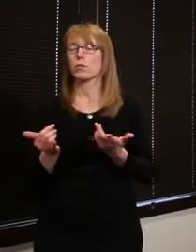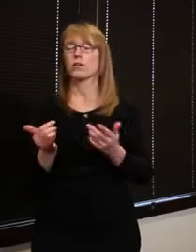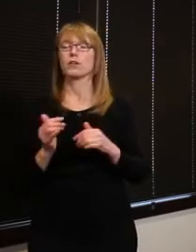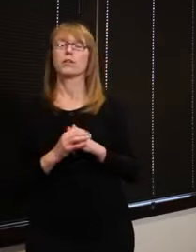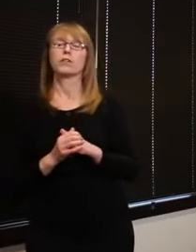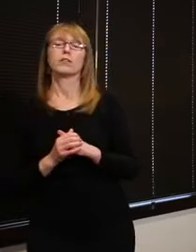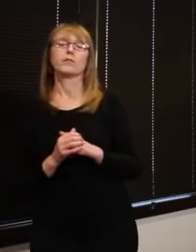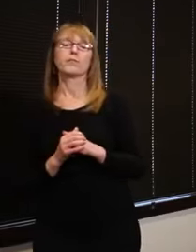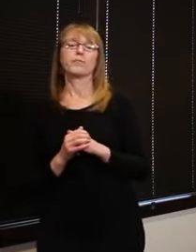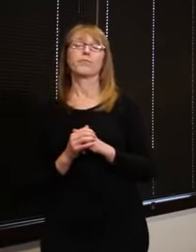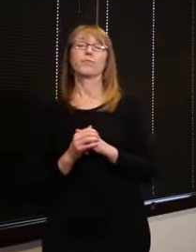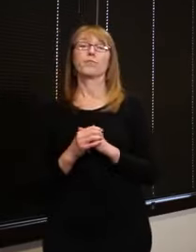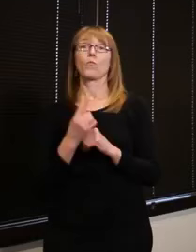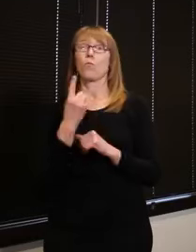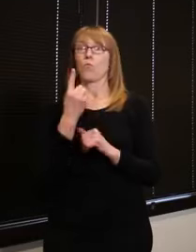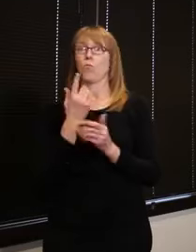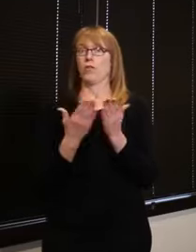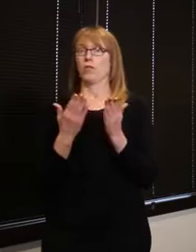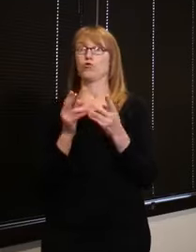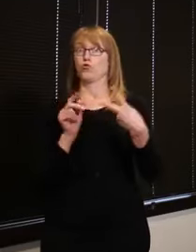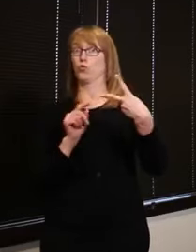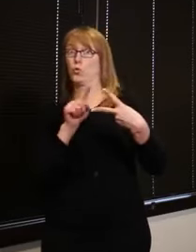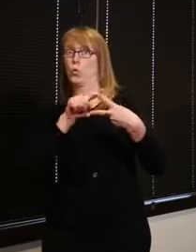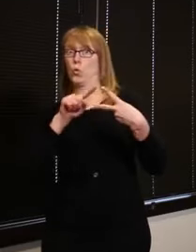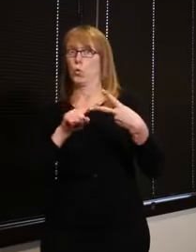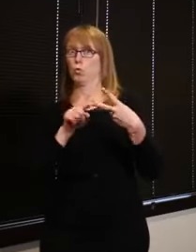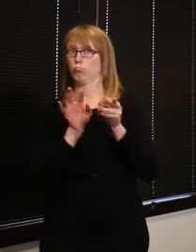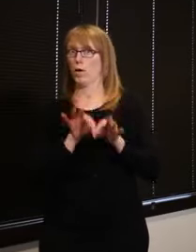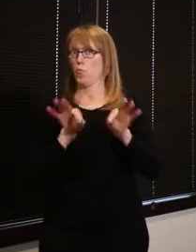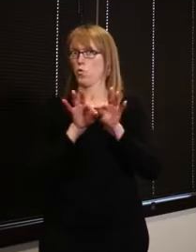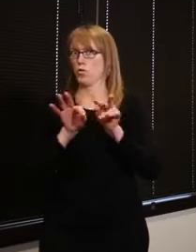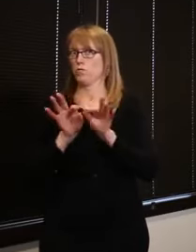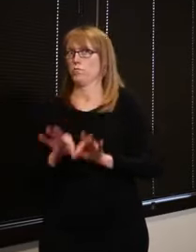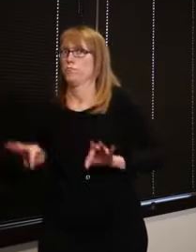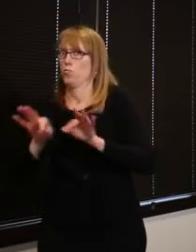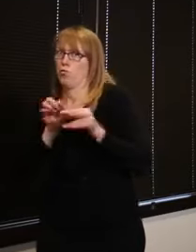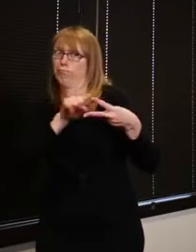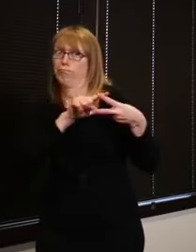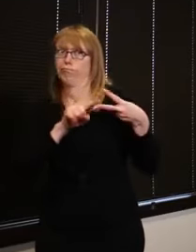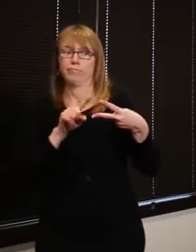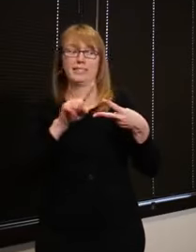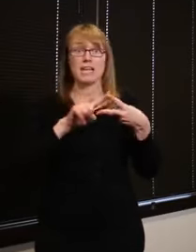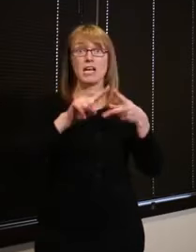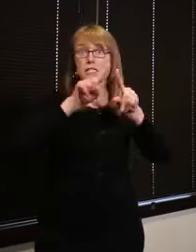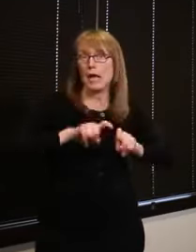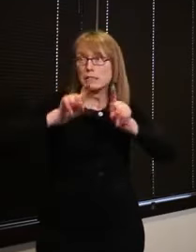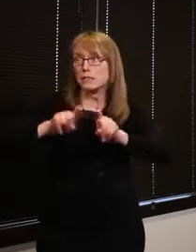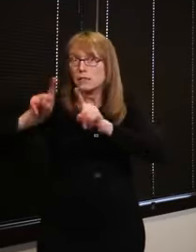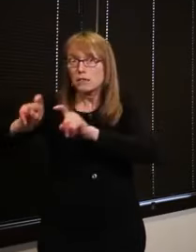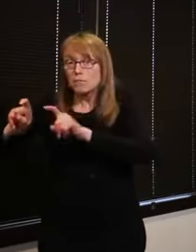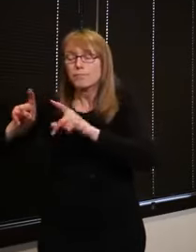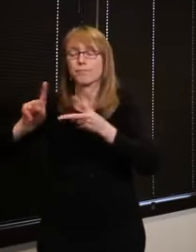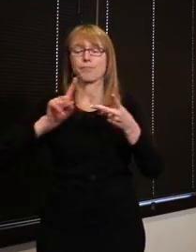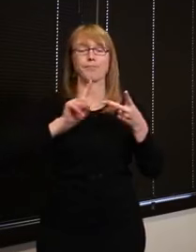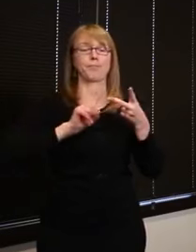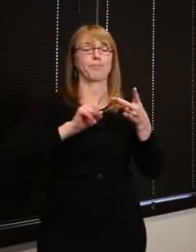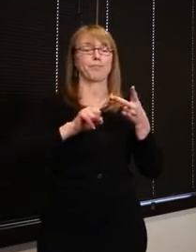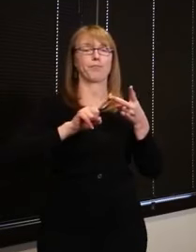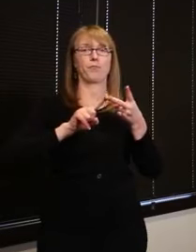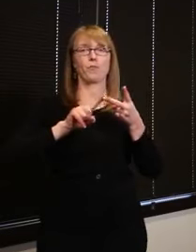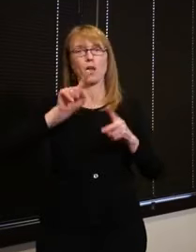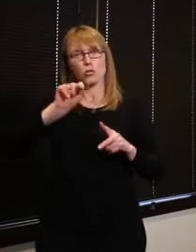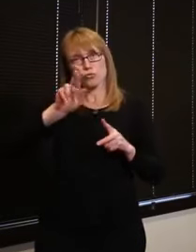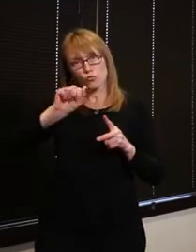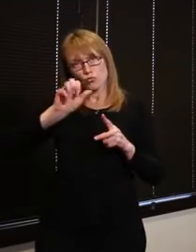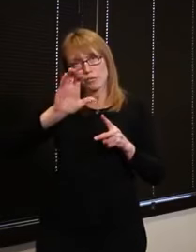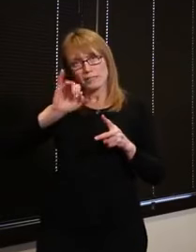that means is we have to understand, well, what is the prevalence of disease in our communities right now? Do we have